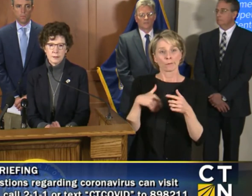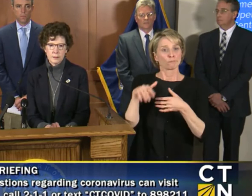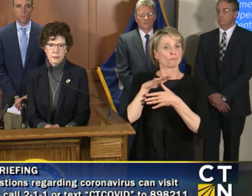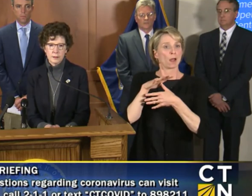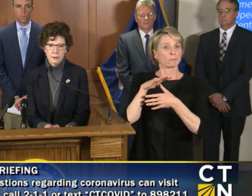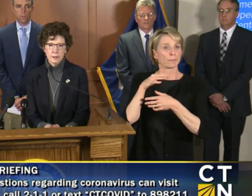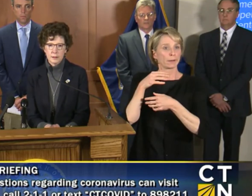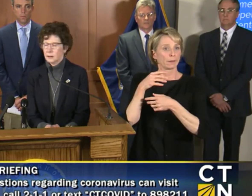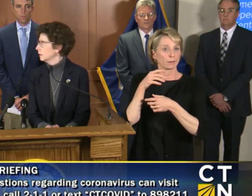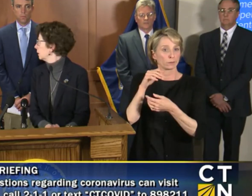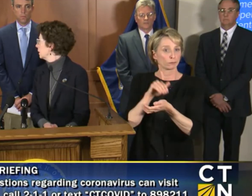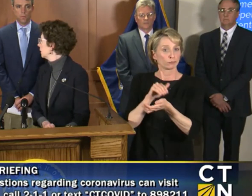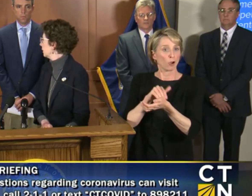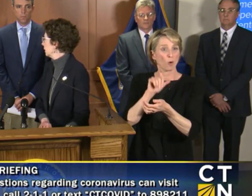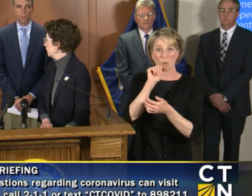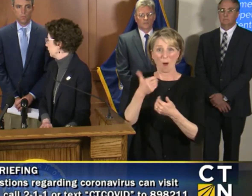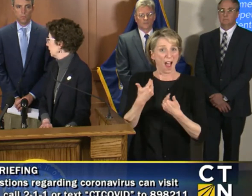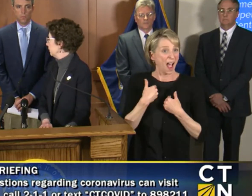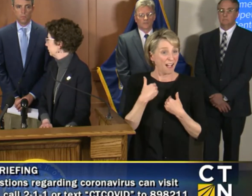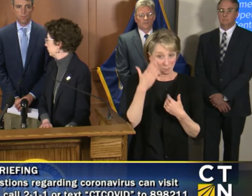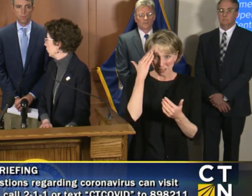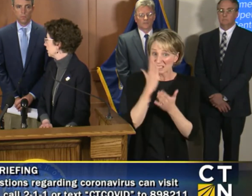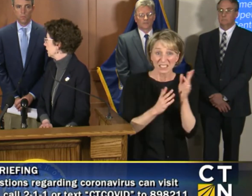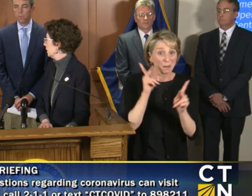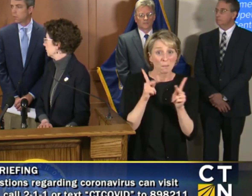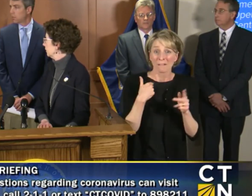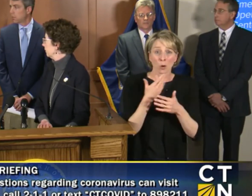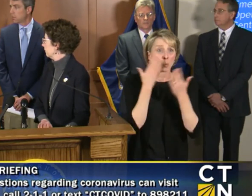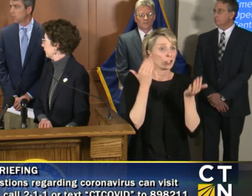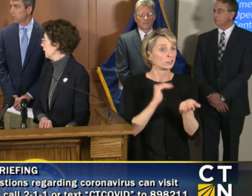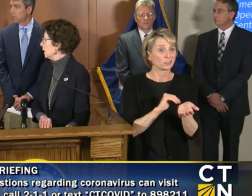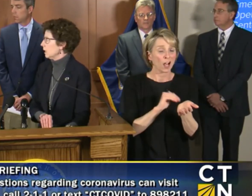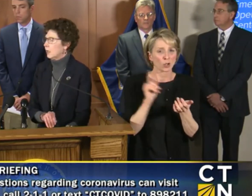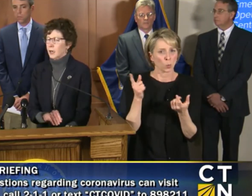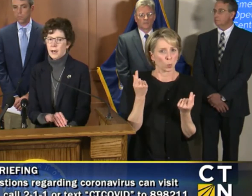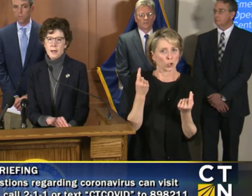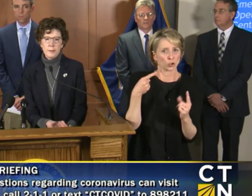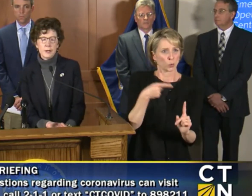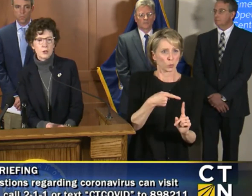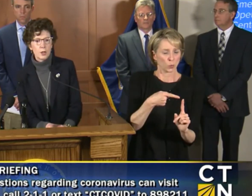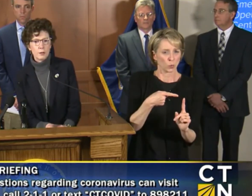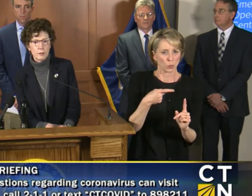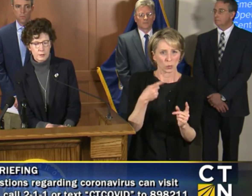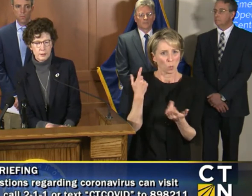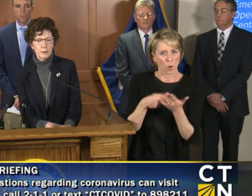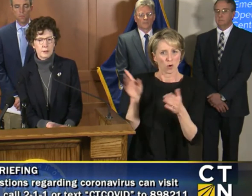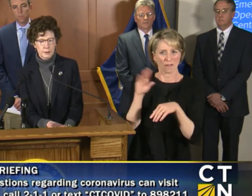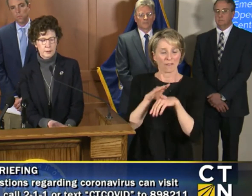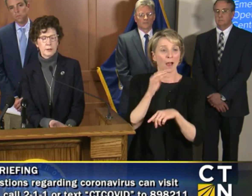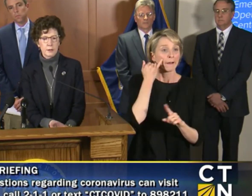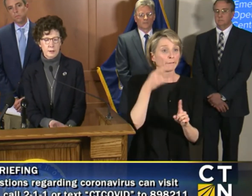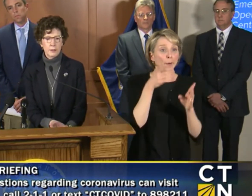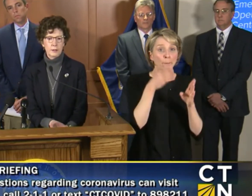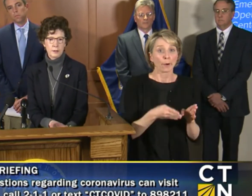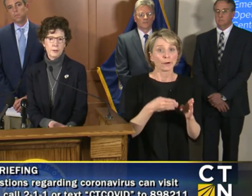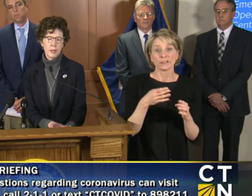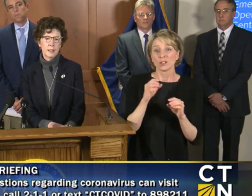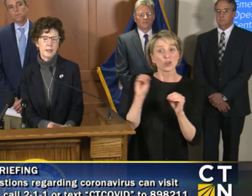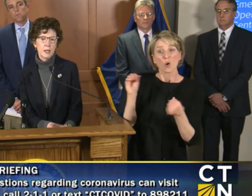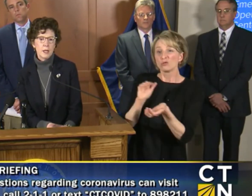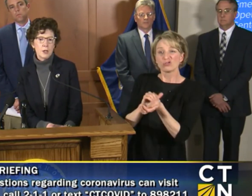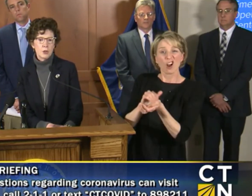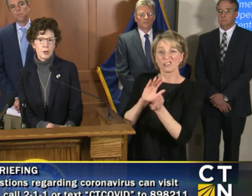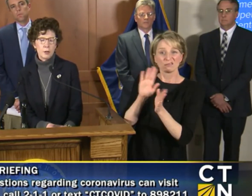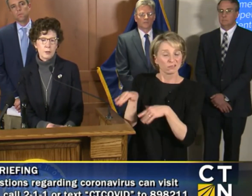Does anyone have an answer? Because there are, there's people like that. That's what you qualify. And they go to the emergency rooms. That's what they do.